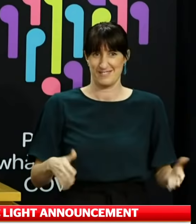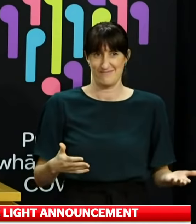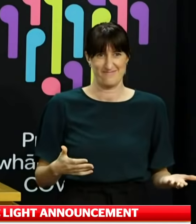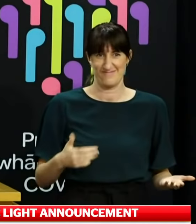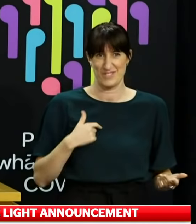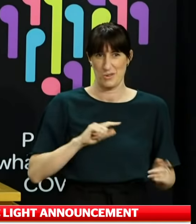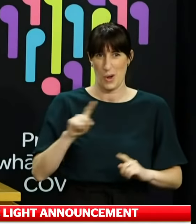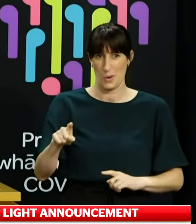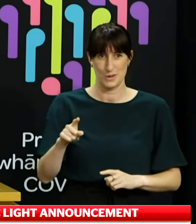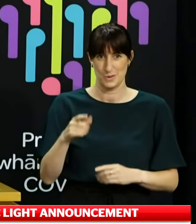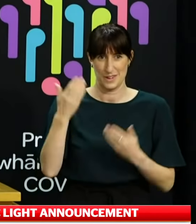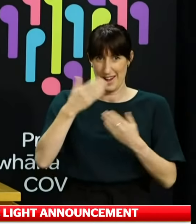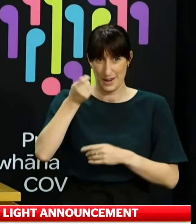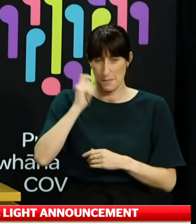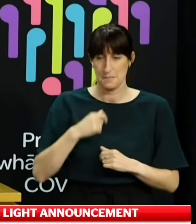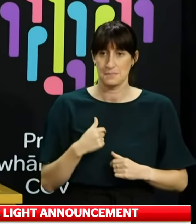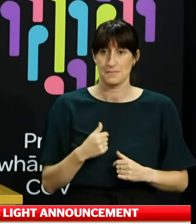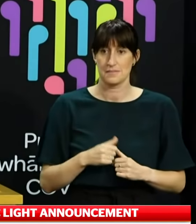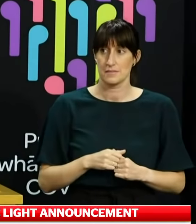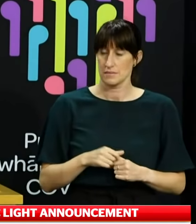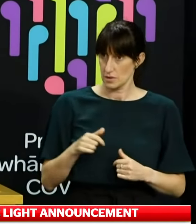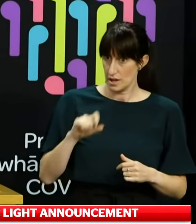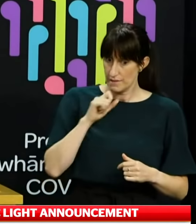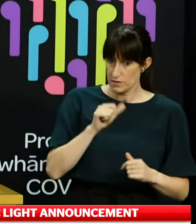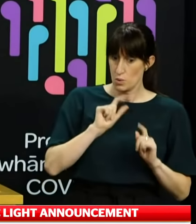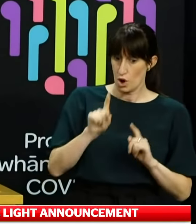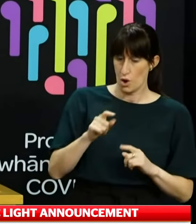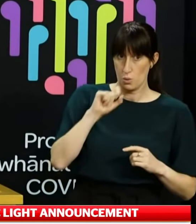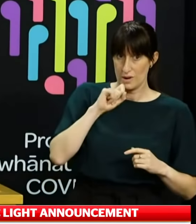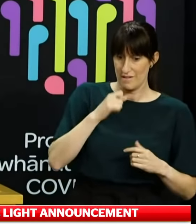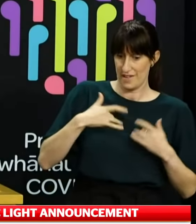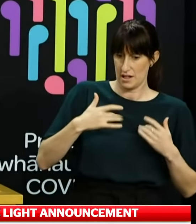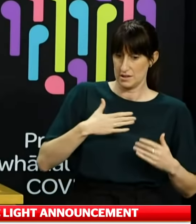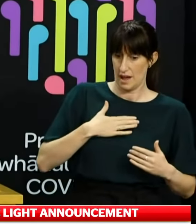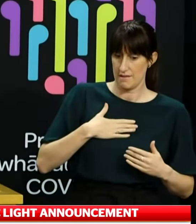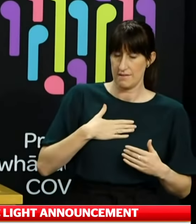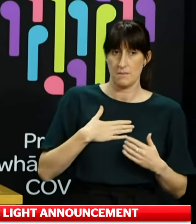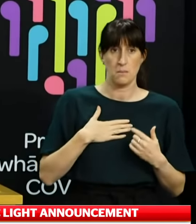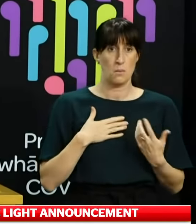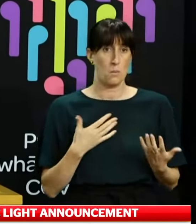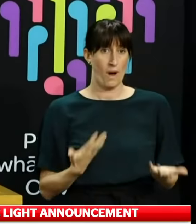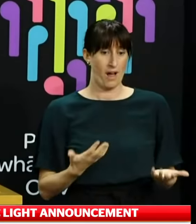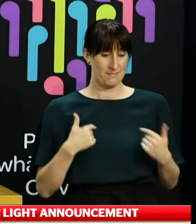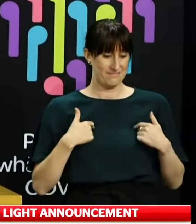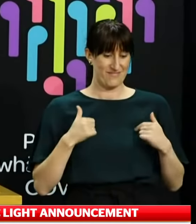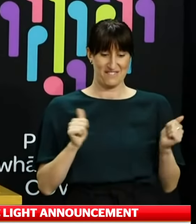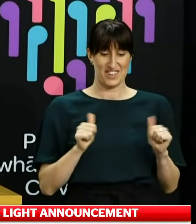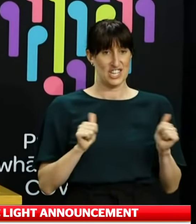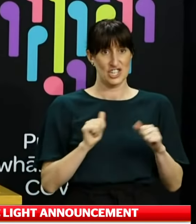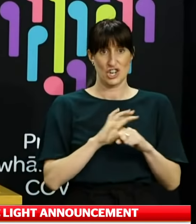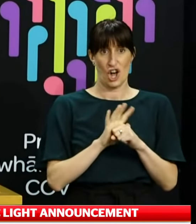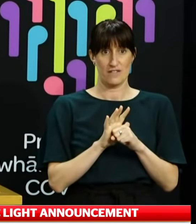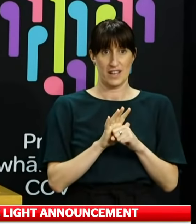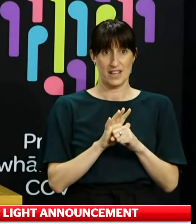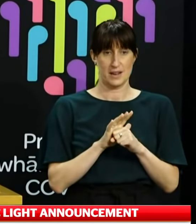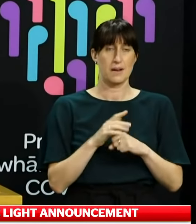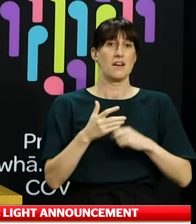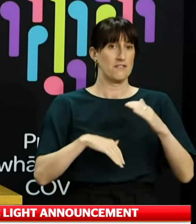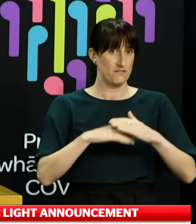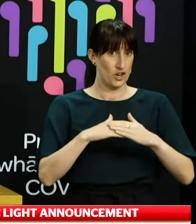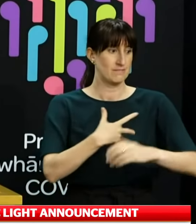Well, I've had COVID-19 recently, so I'm probably safer than a lot of people. But having said that, and I've been fully vaccinated, but having said